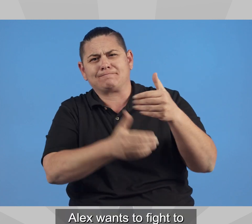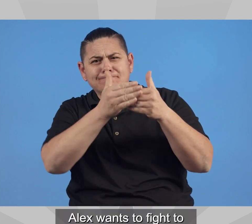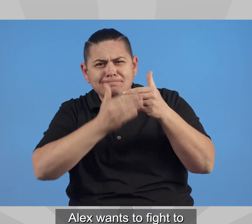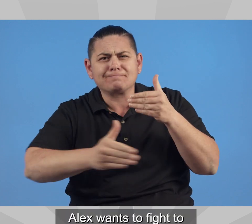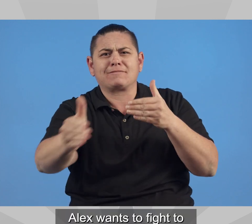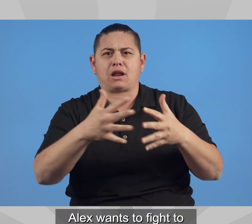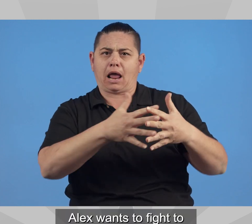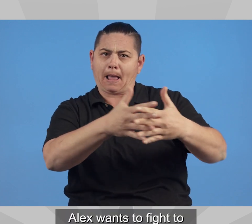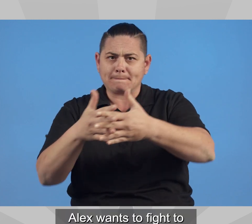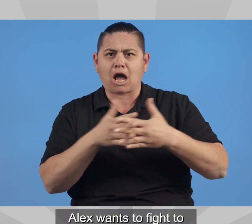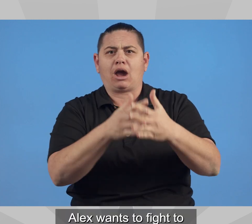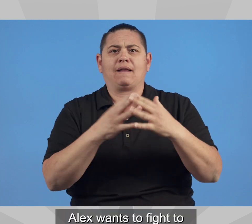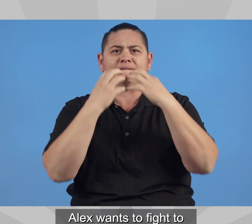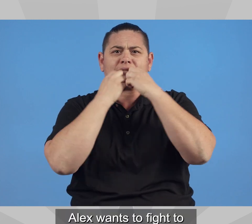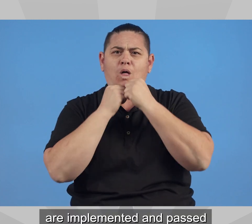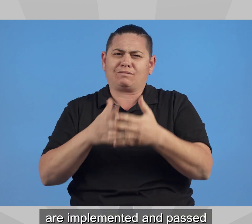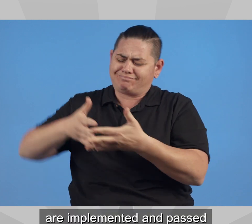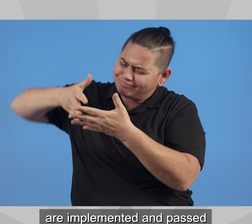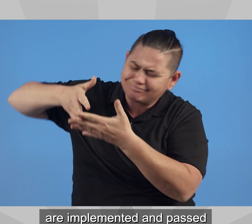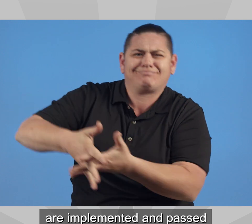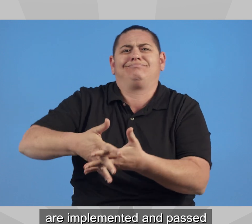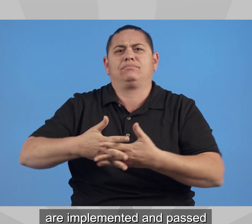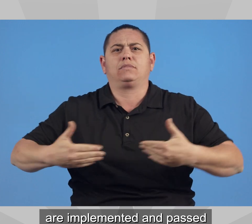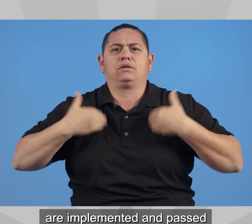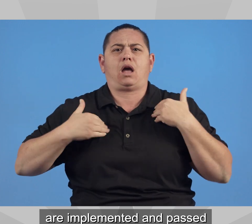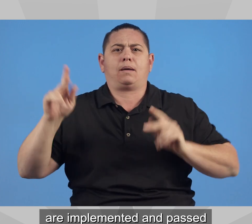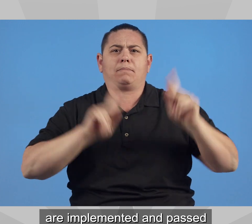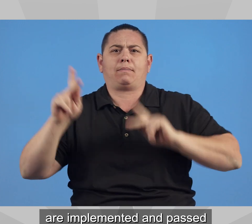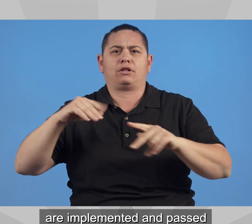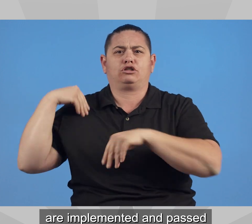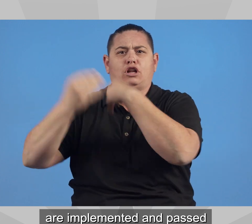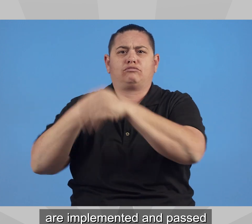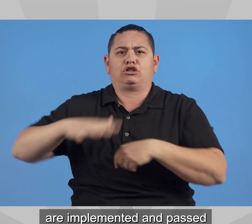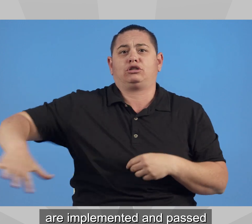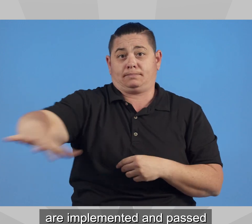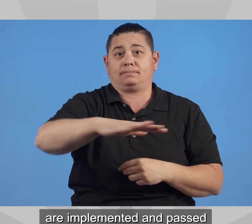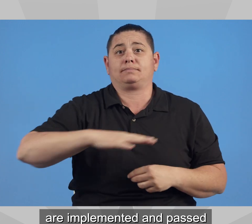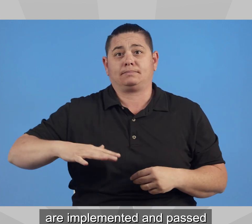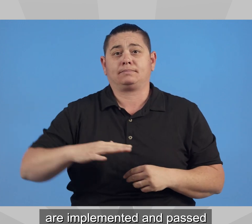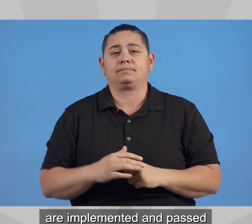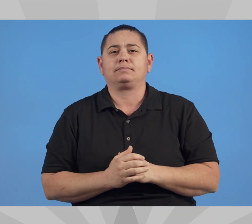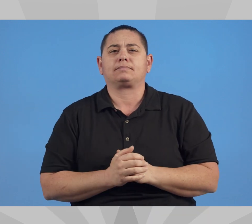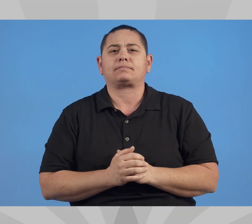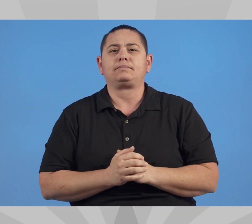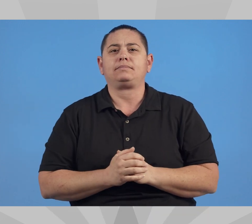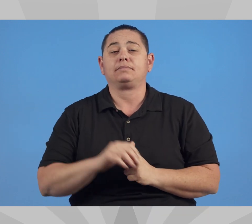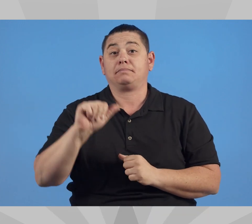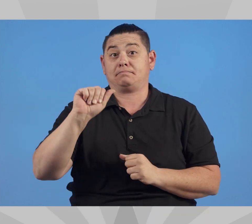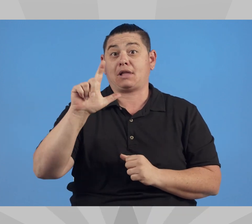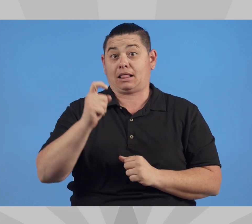Alex wants to fight to ensure American values are implemented and passed on to the generations to come.